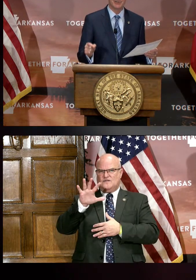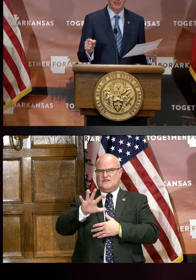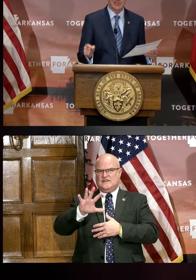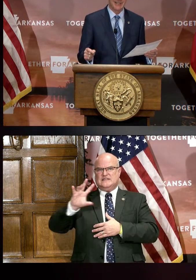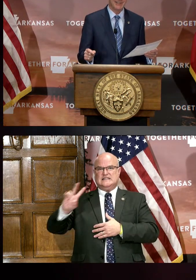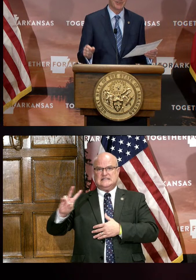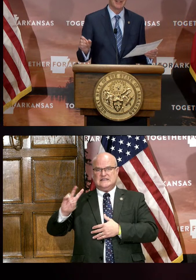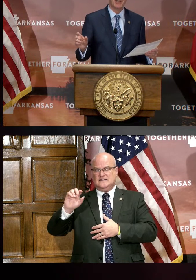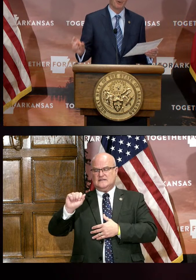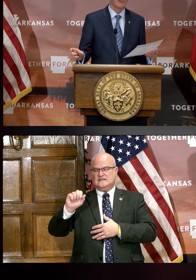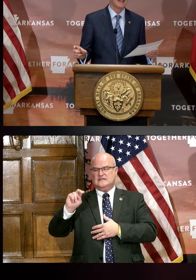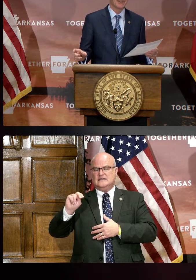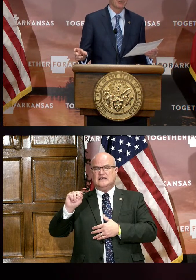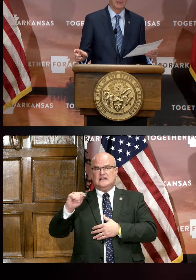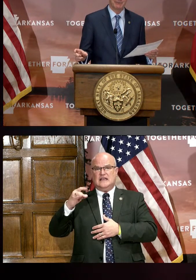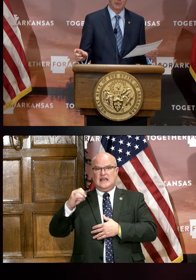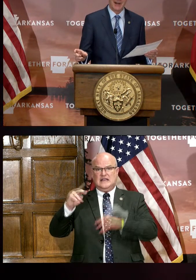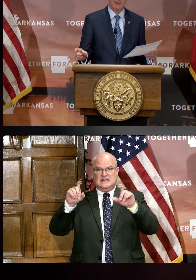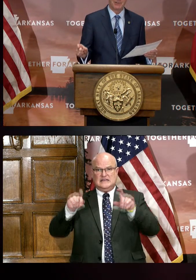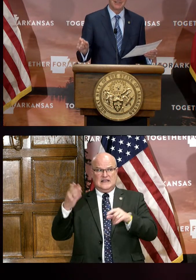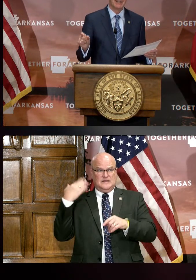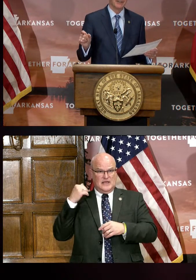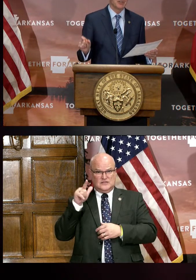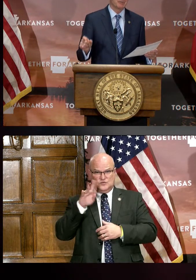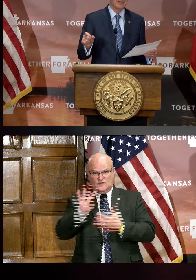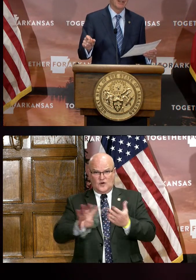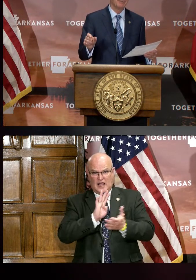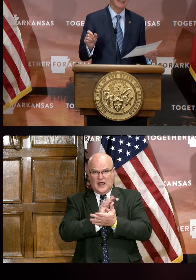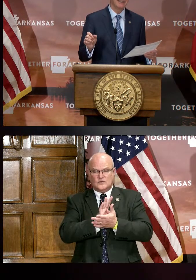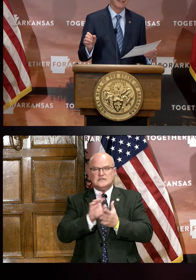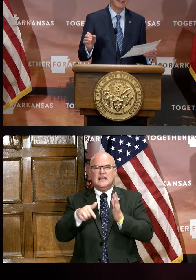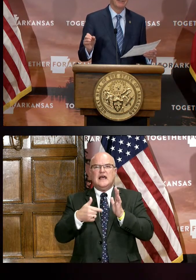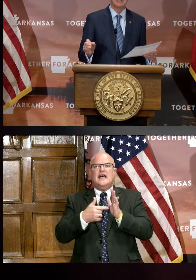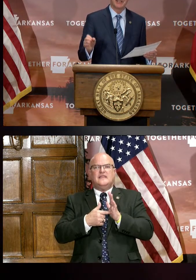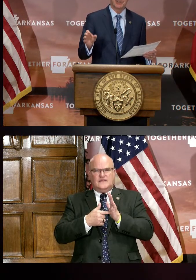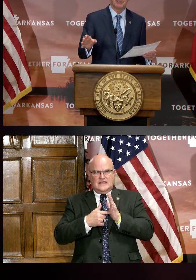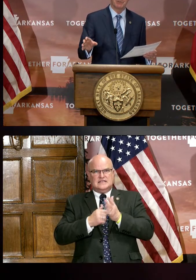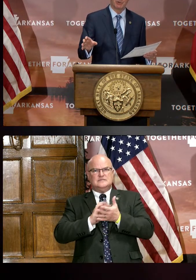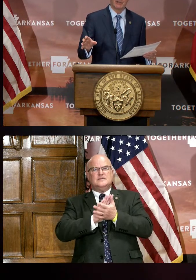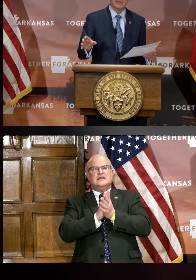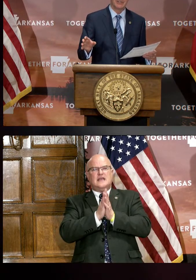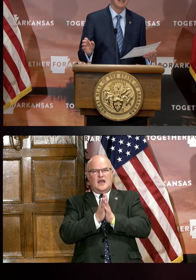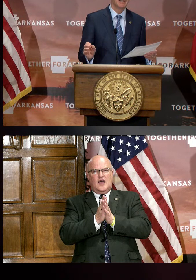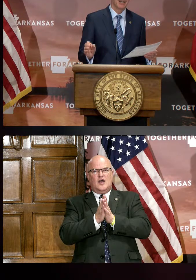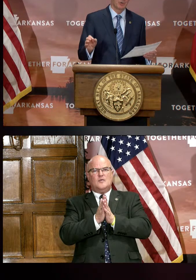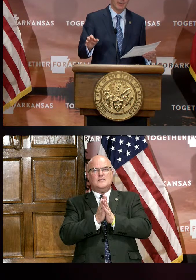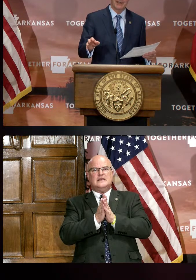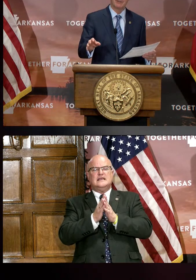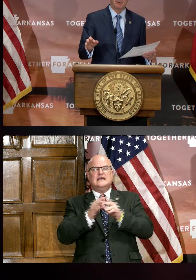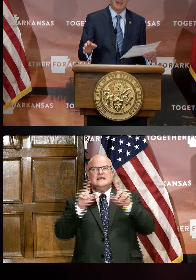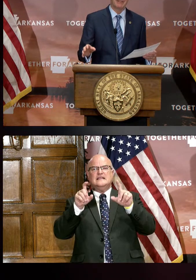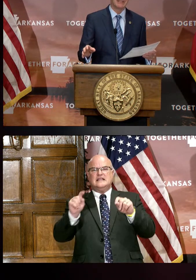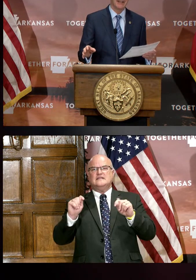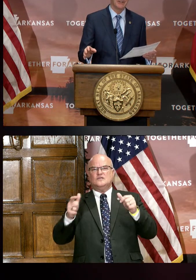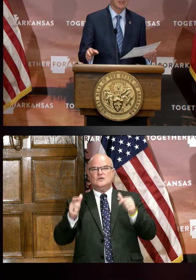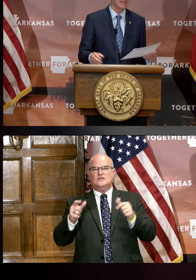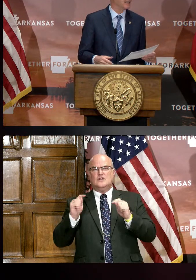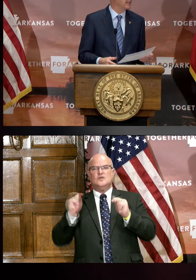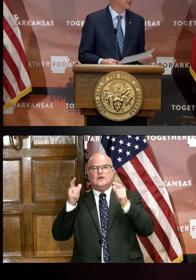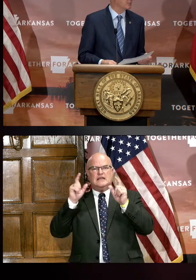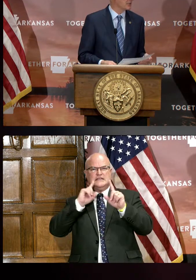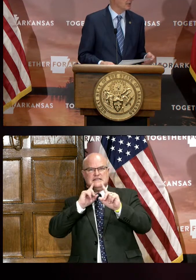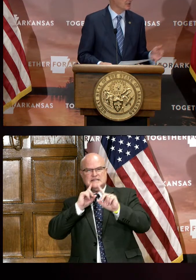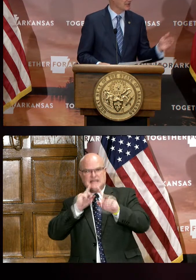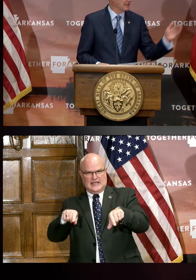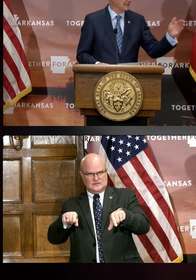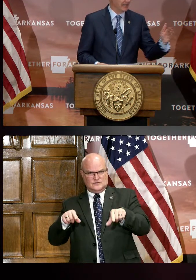6,457 antigen tests over the last 24 hours. This is becoming the test of choice, a quick, rapid test that they